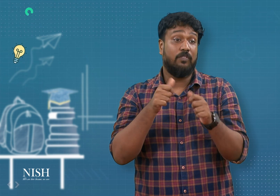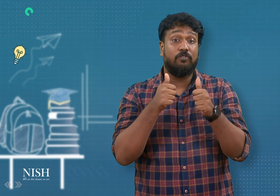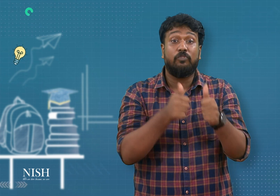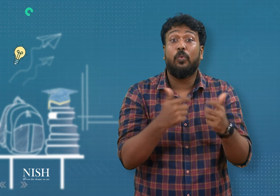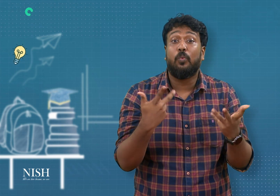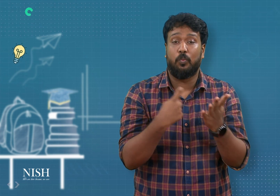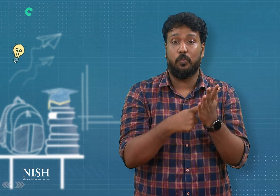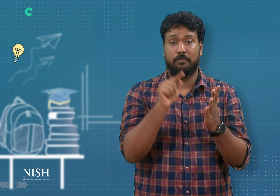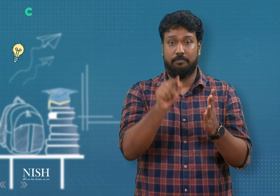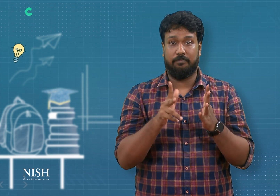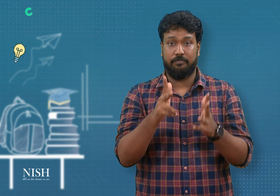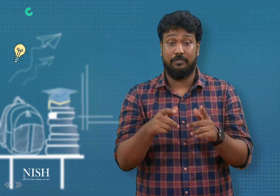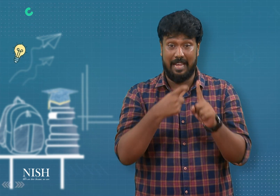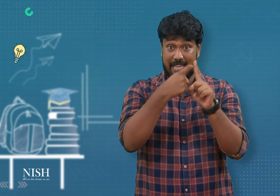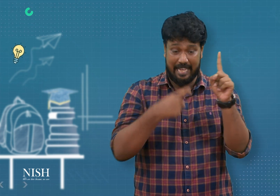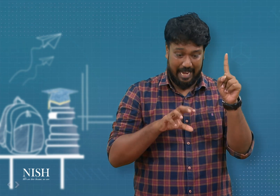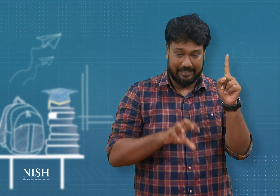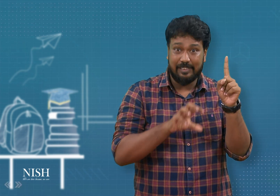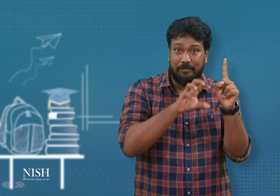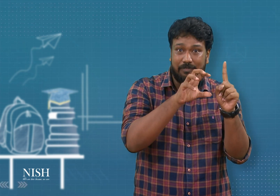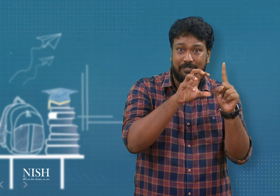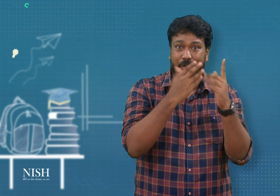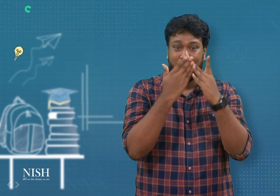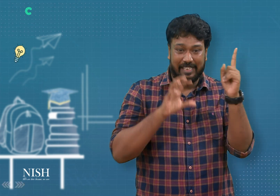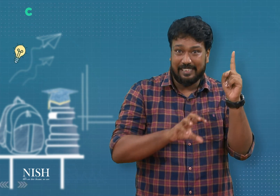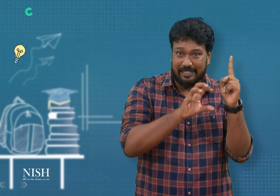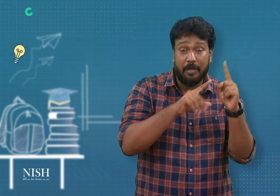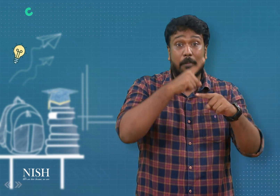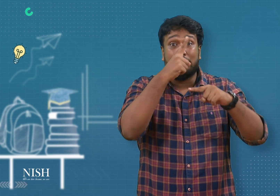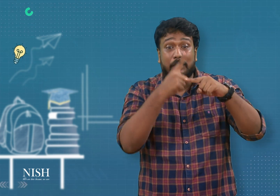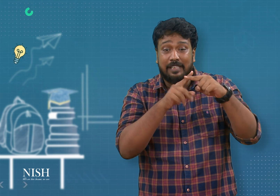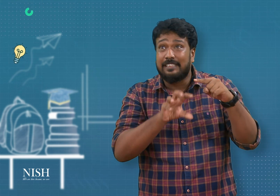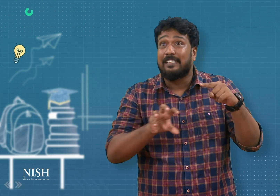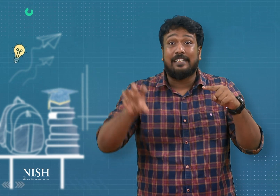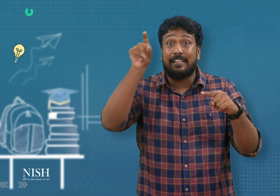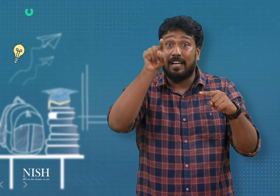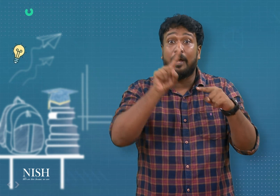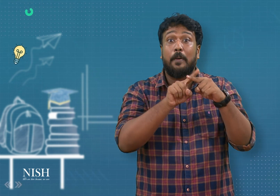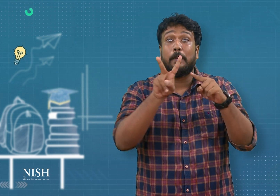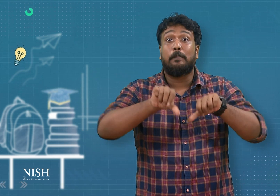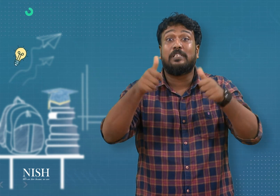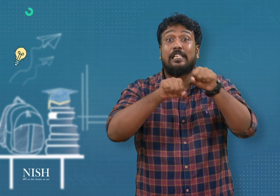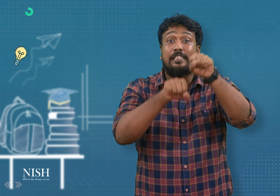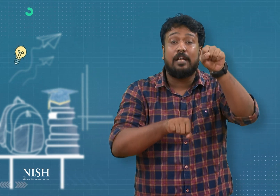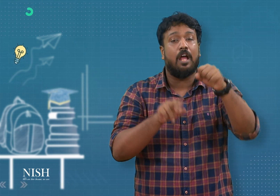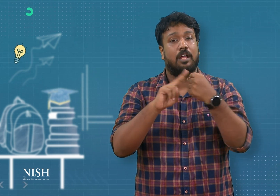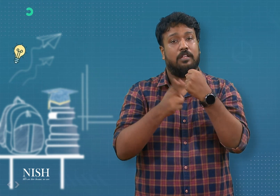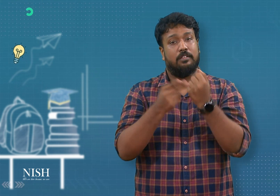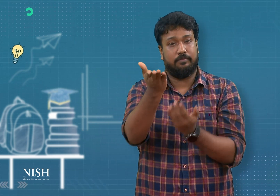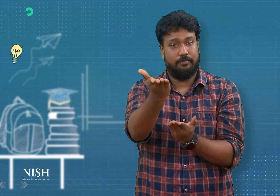with minimum 50% marks. However, there is a relaxation in the percentage of marks at the 12th